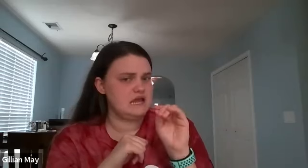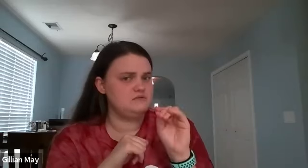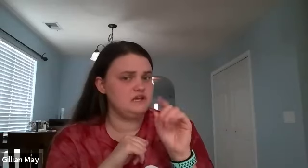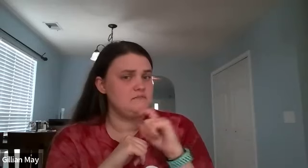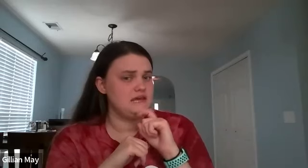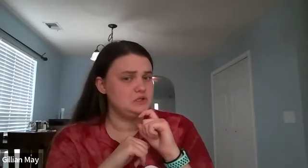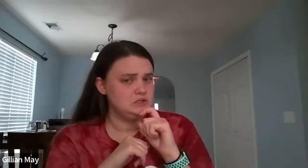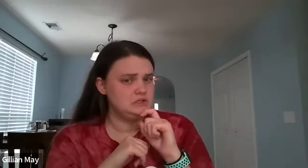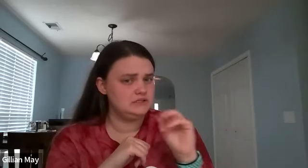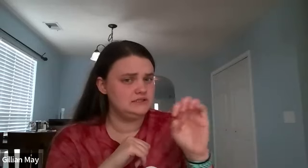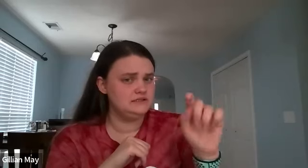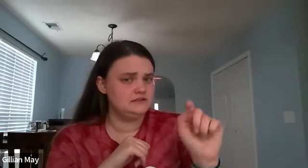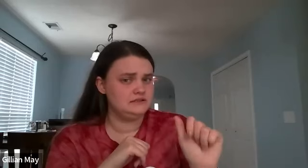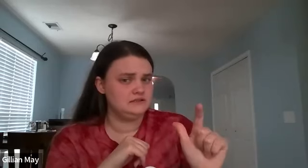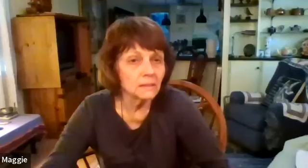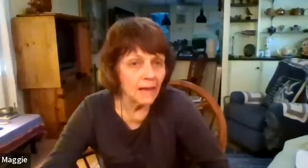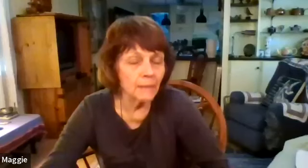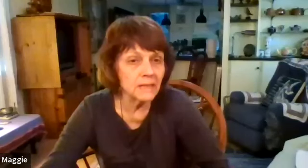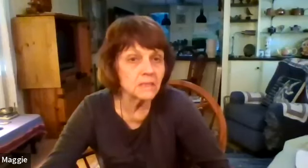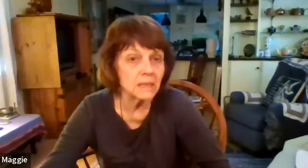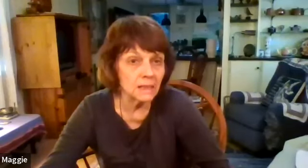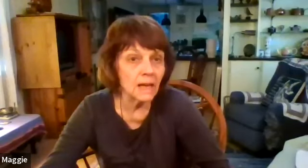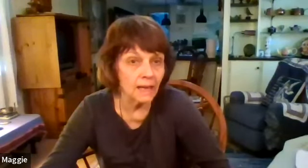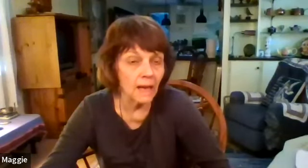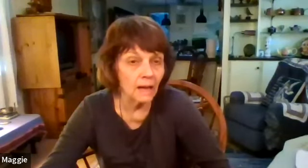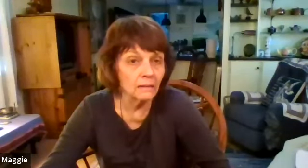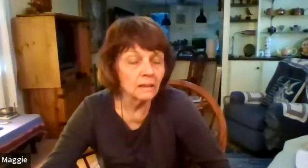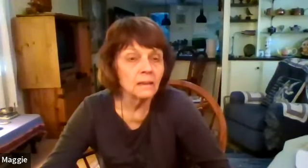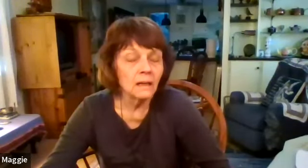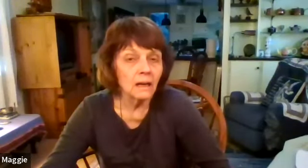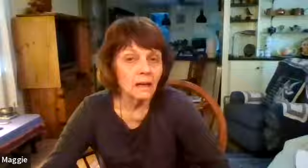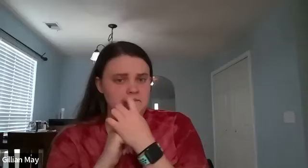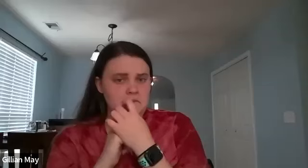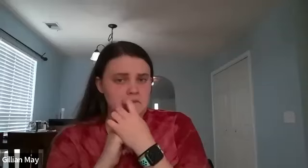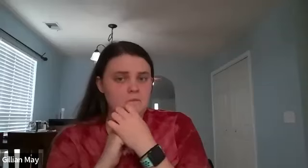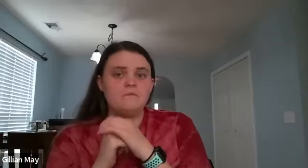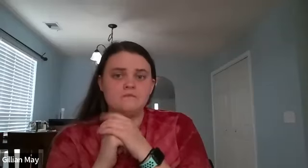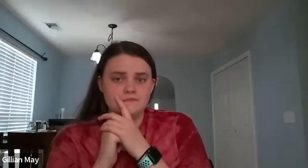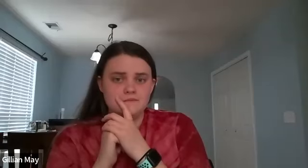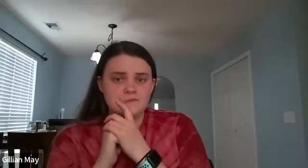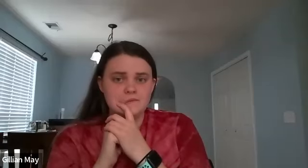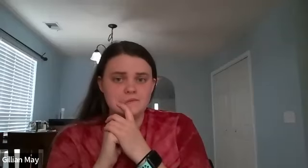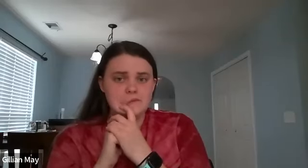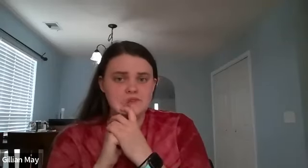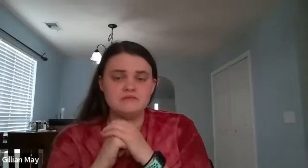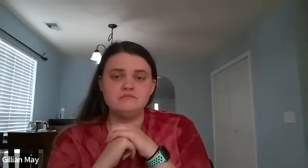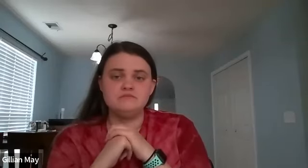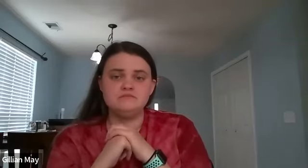Sound of Metal? Metal, METAL. And in the